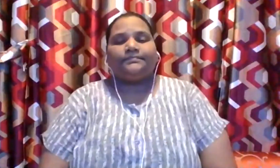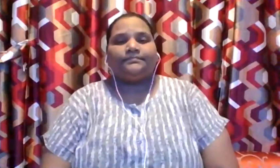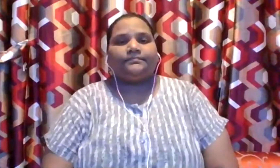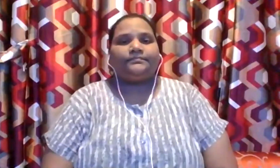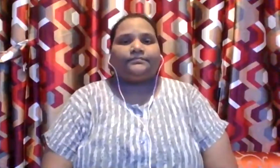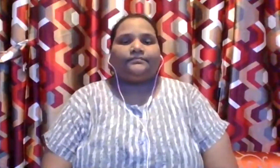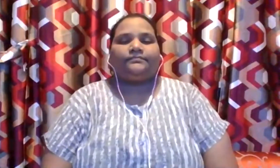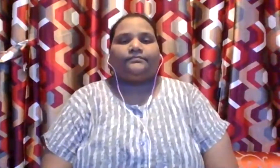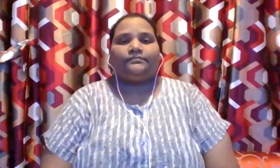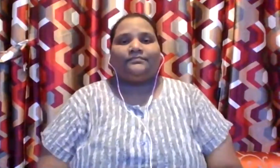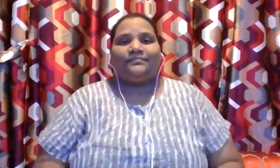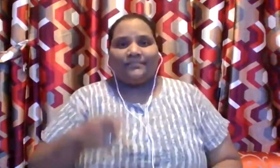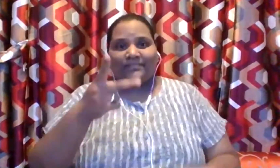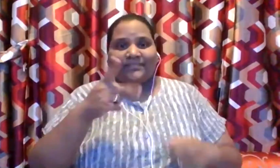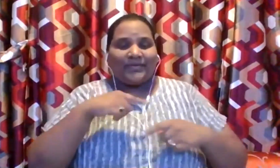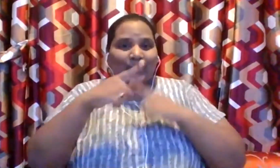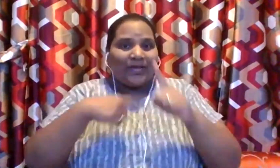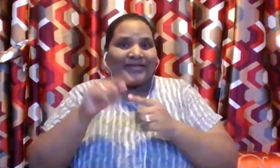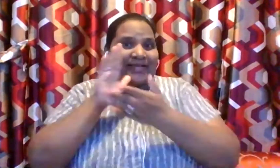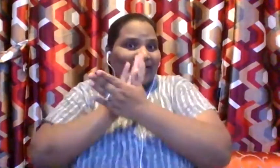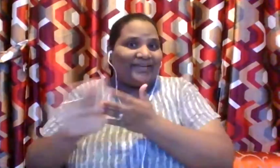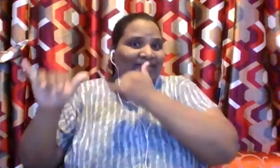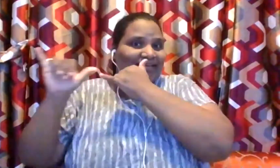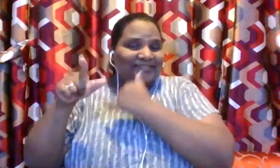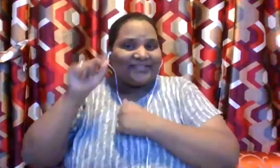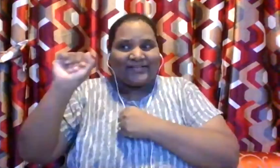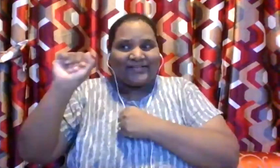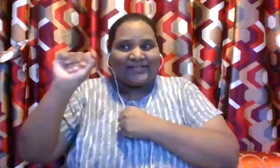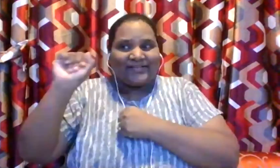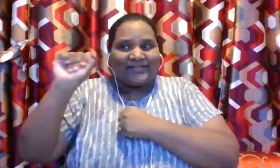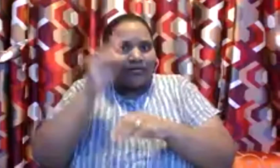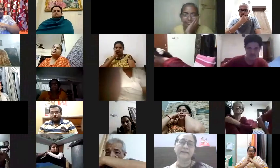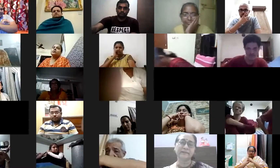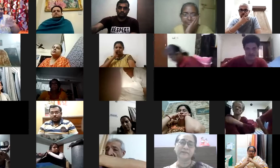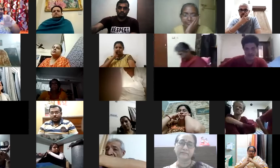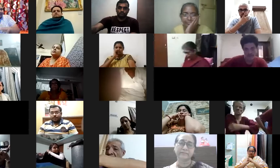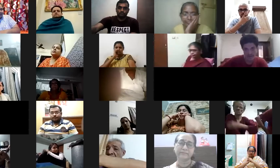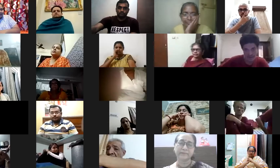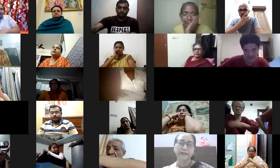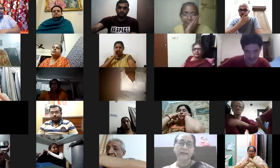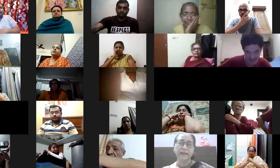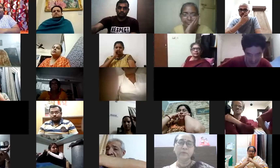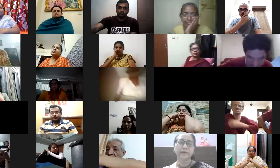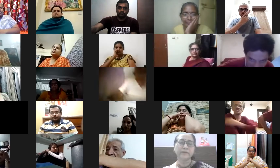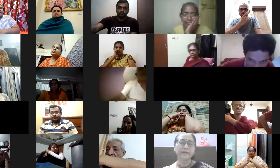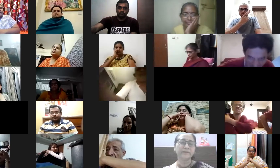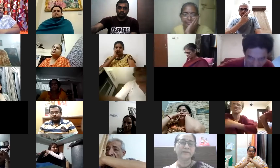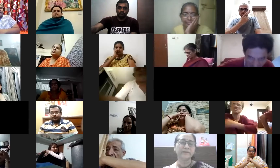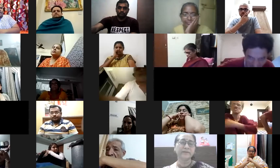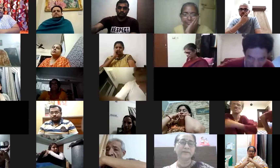Okay, so when Krishna gave this knowledge, he would have done something really intelligent. And what intelligent thing